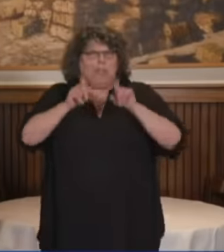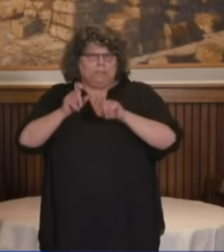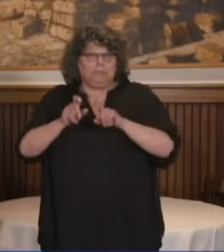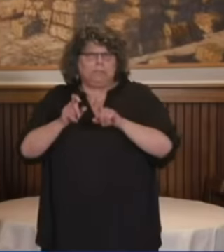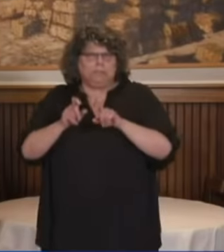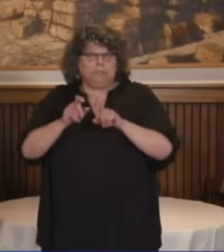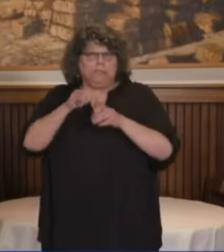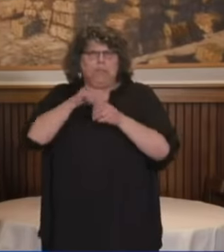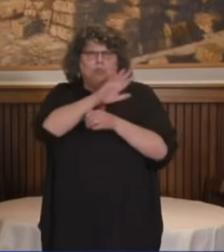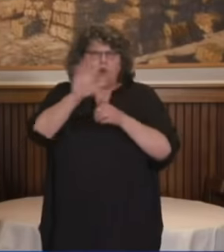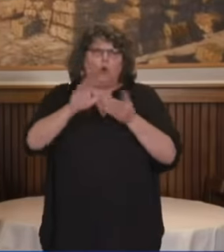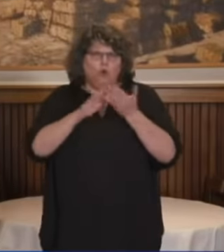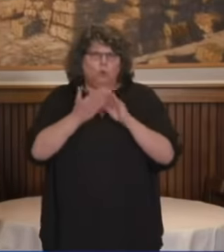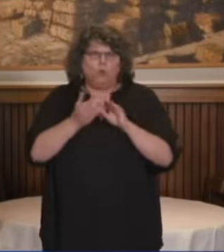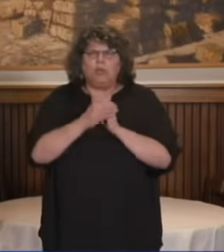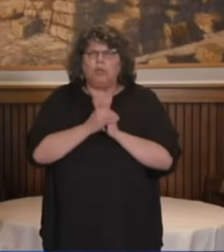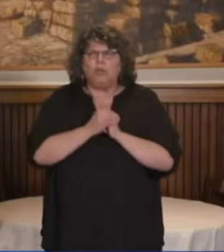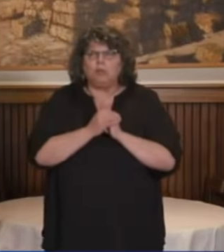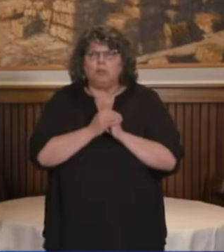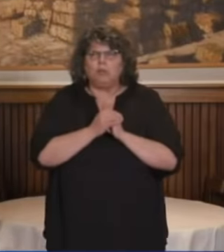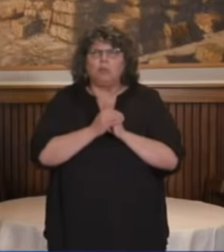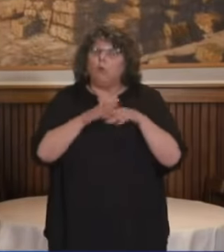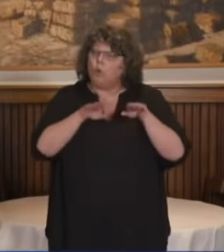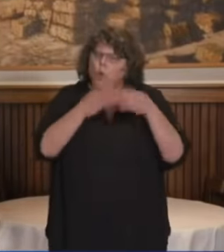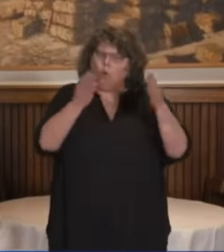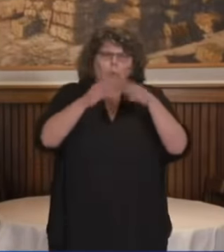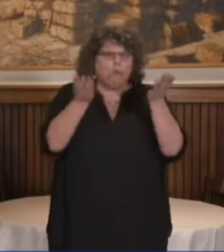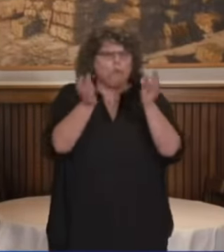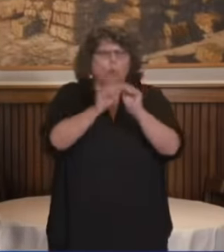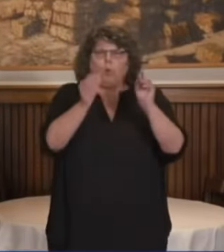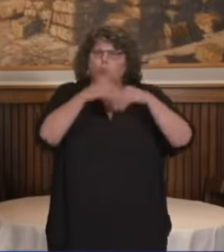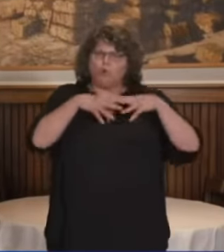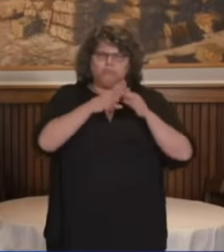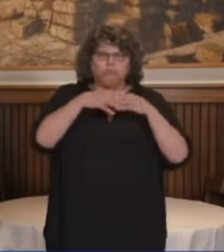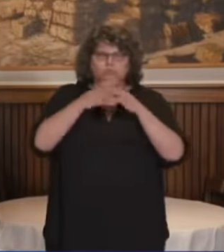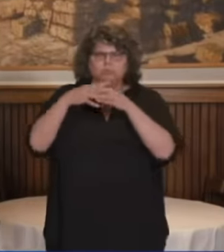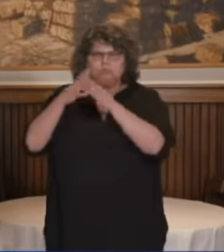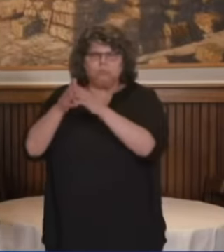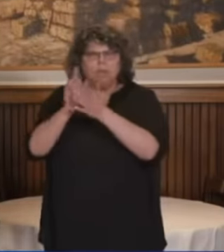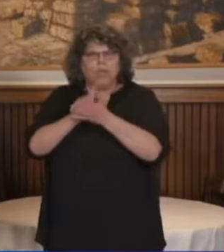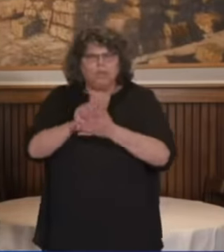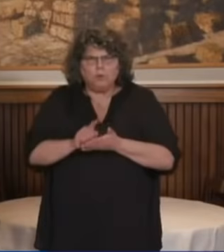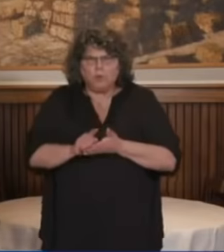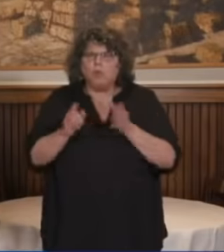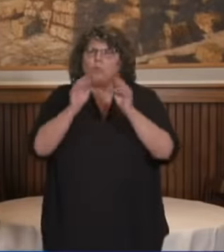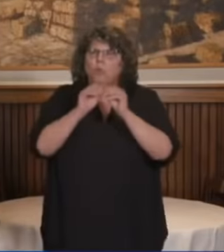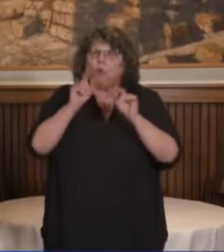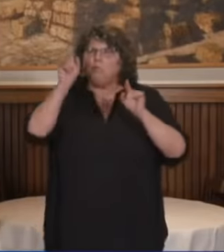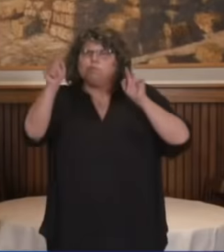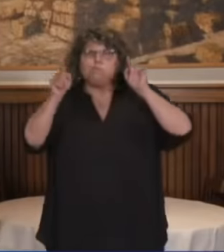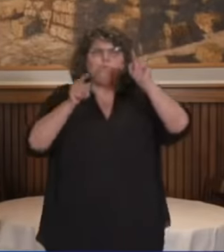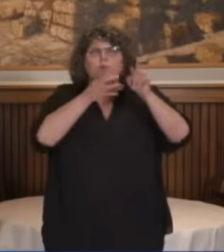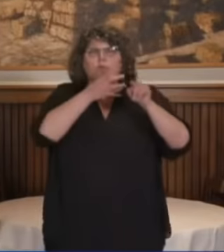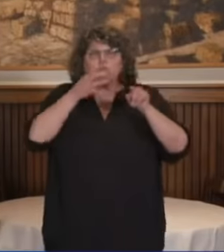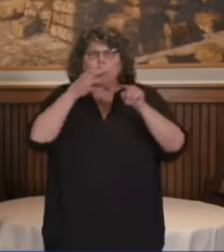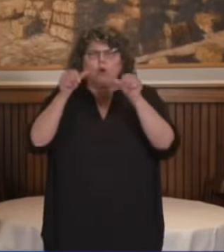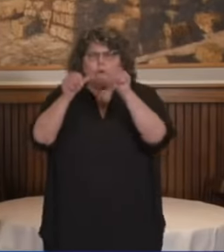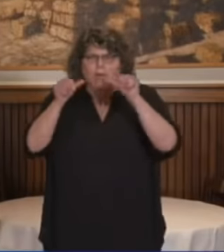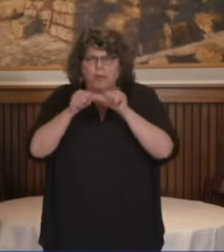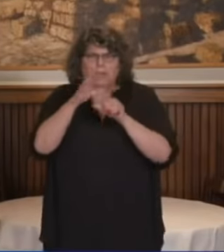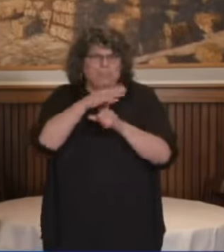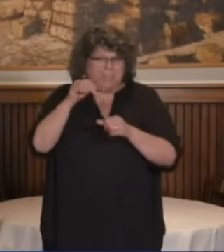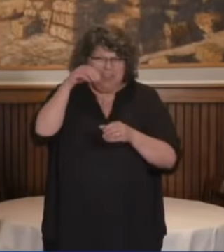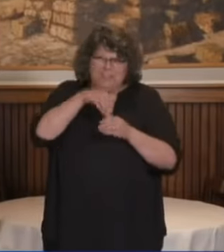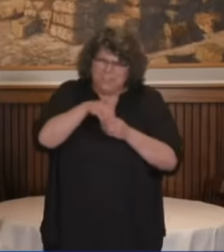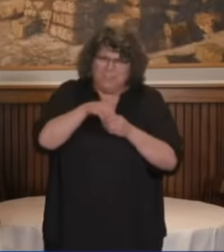site in your community. More sites are going up on a weekly basis, more and more rural sites and inner city